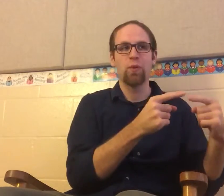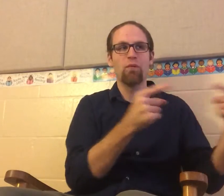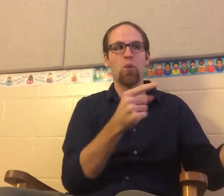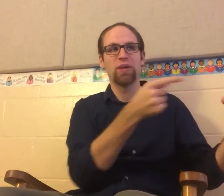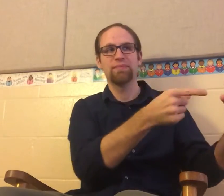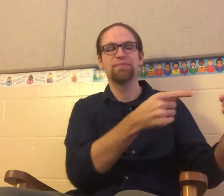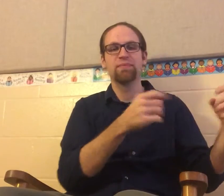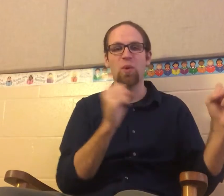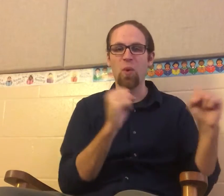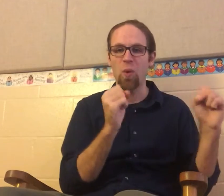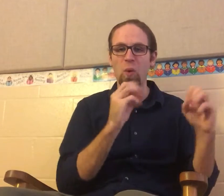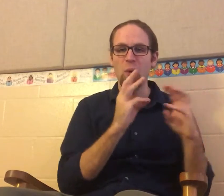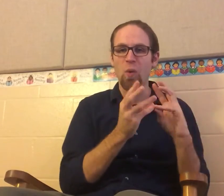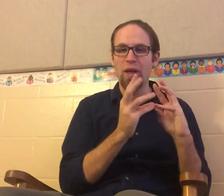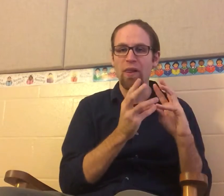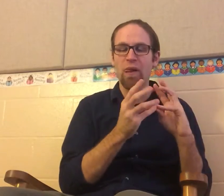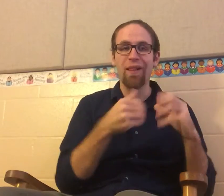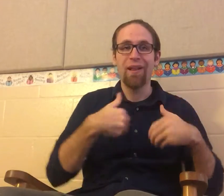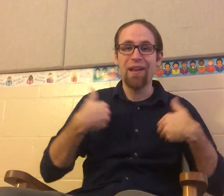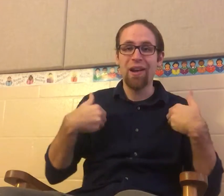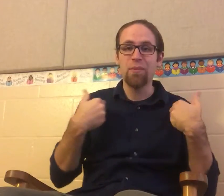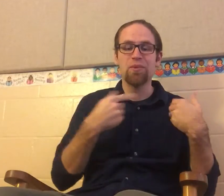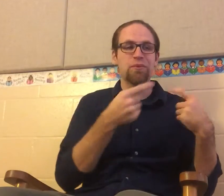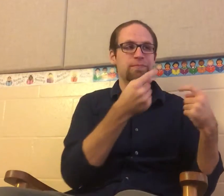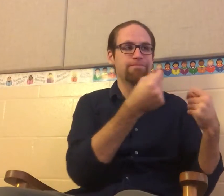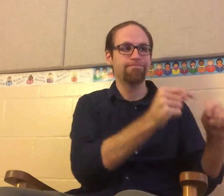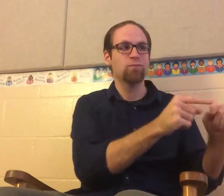When animals migrate, they move to warmer environments.